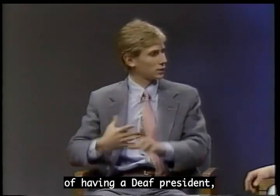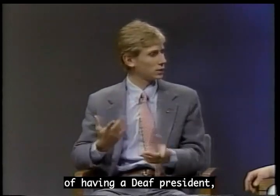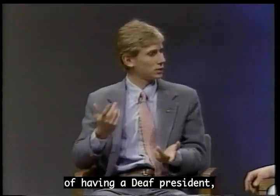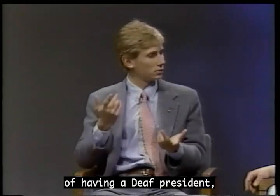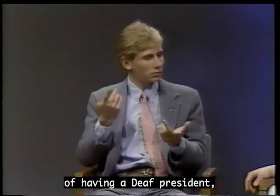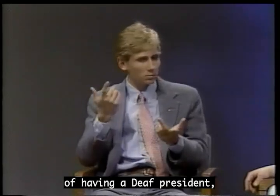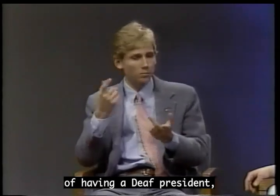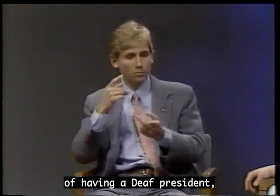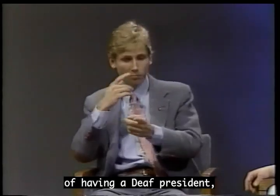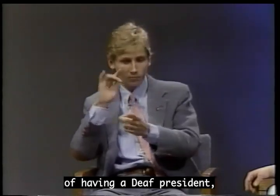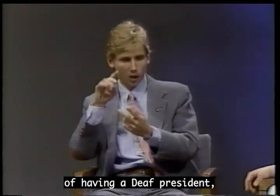president.